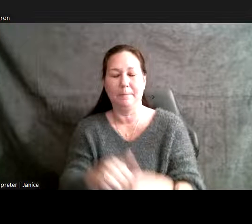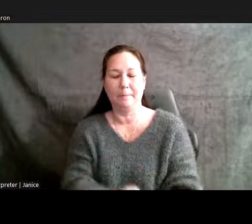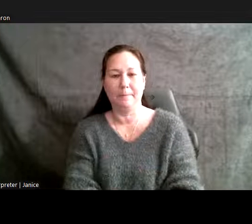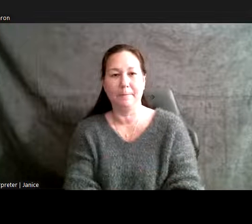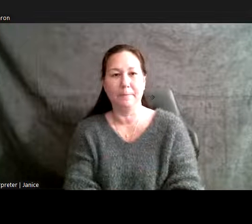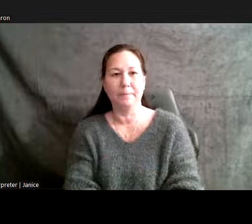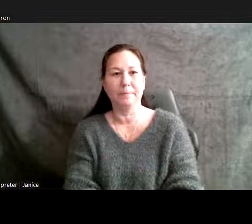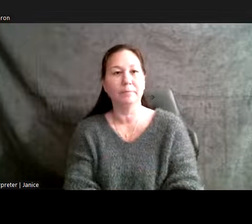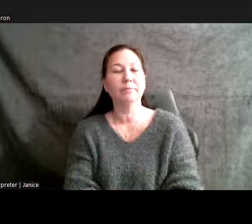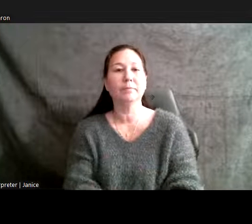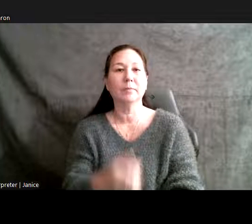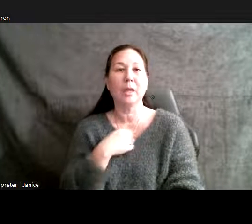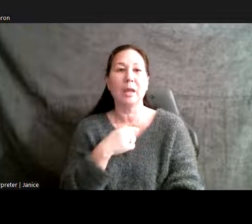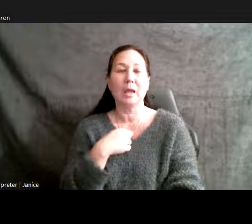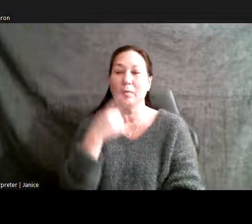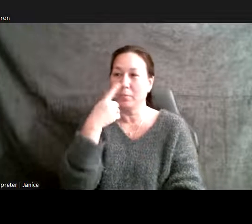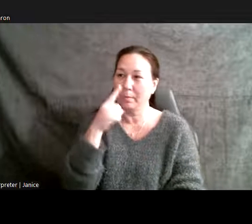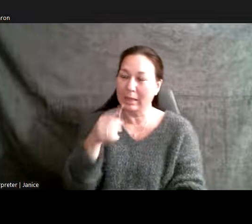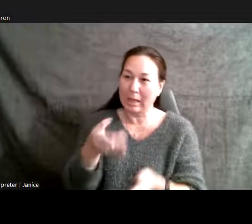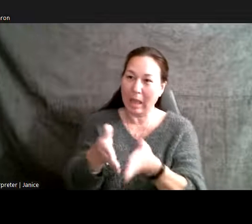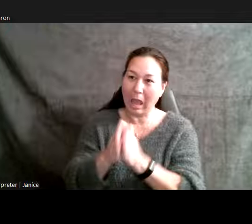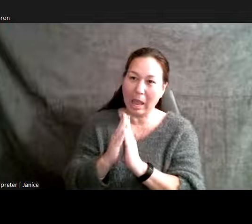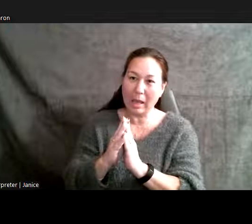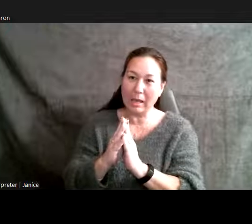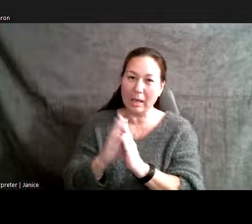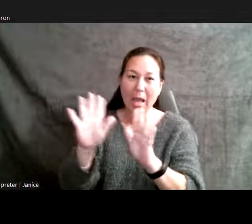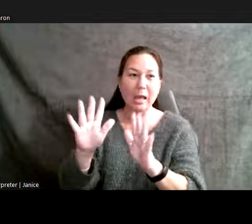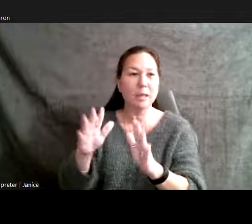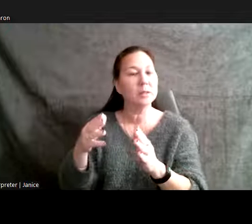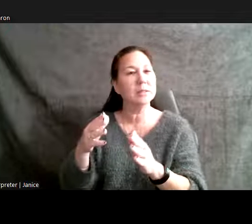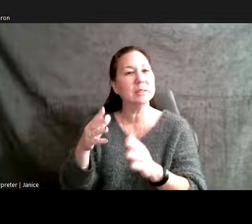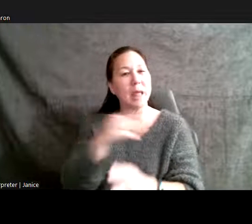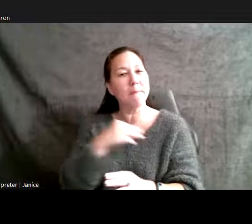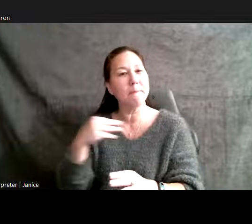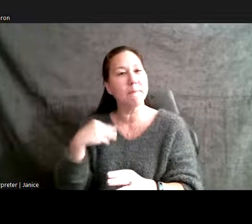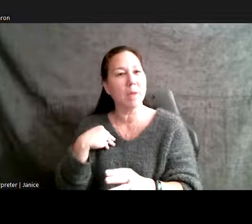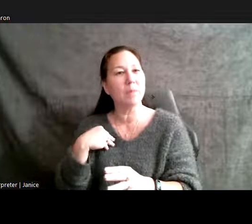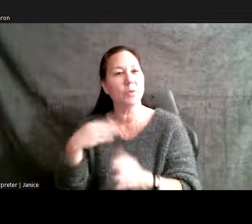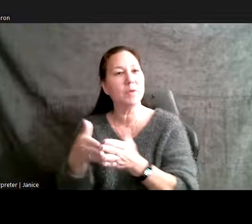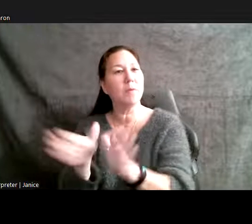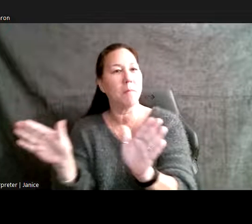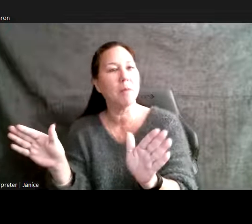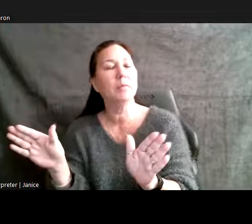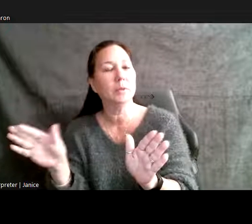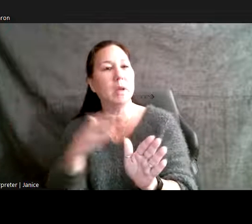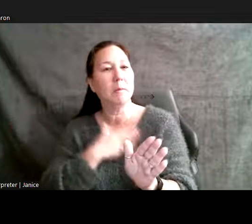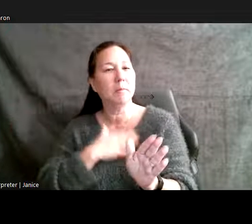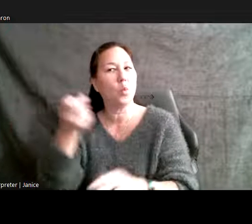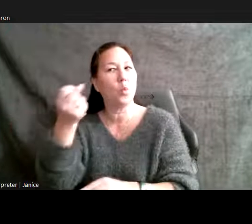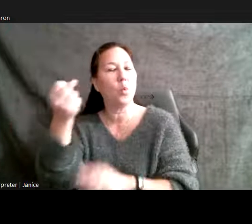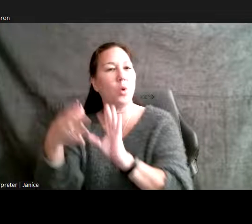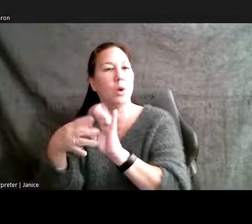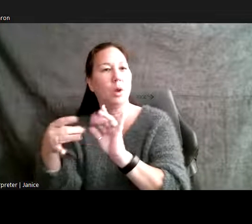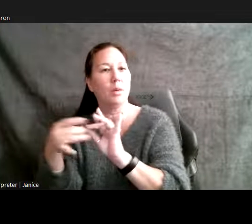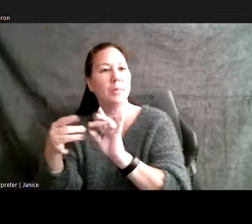I ask that members of the public save any oral comments to the council after our formal presentation. You